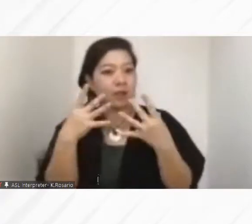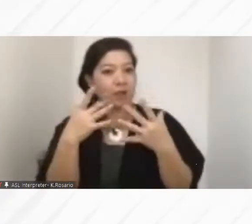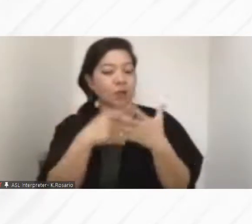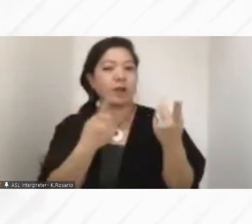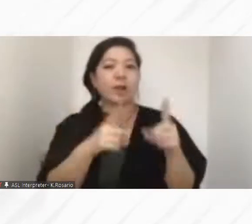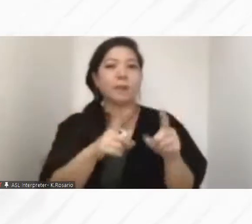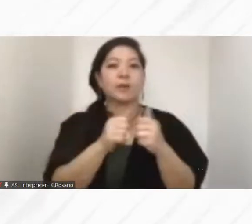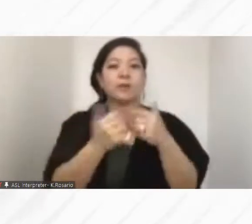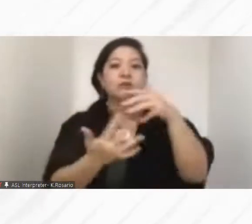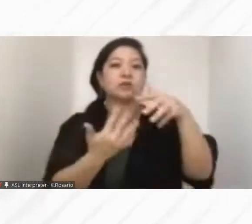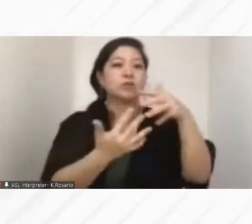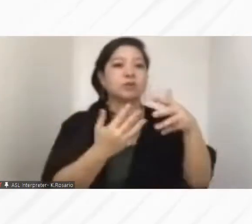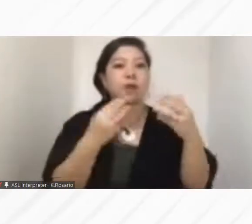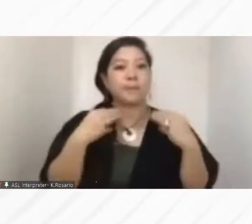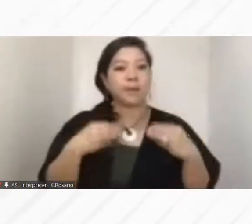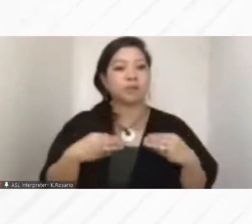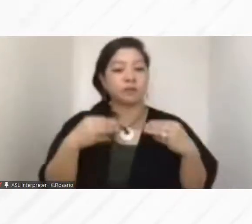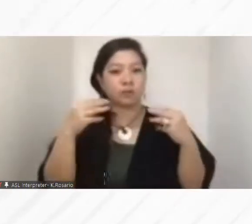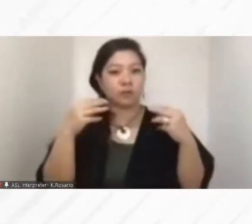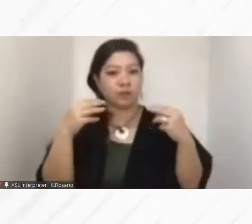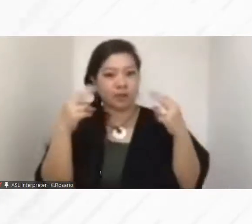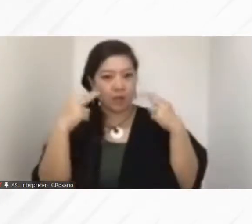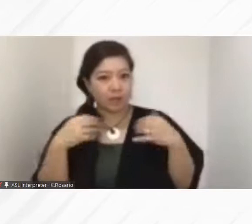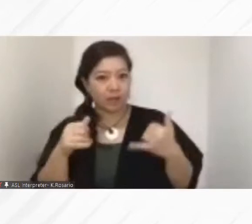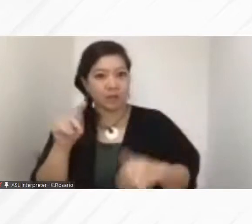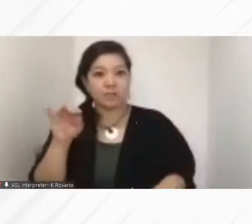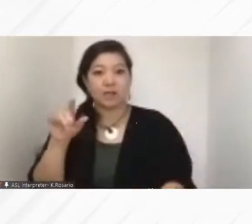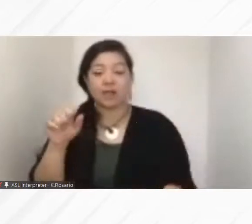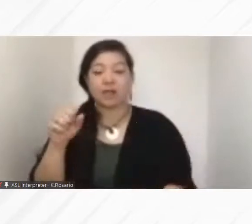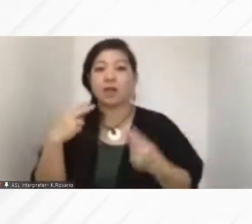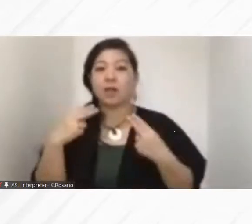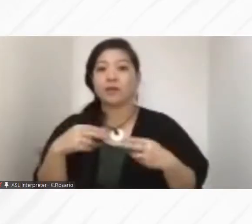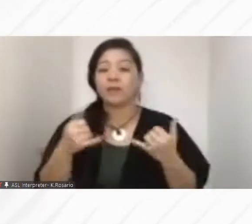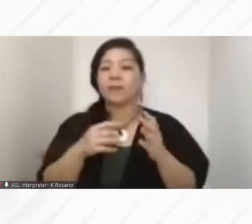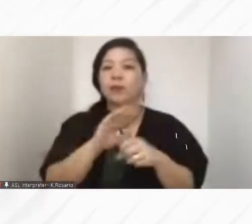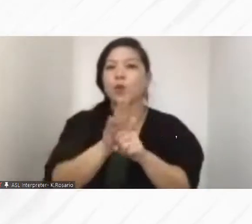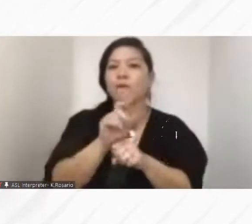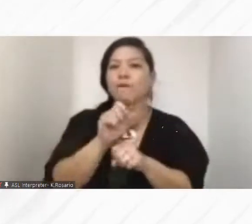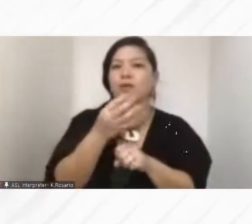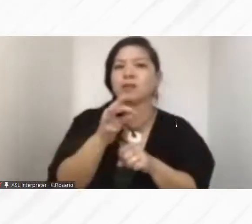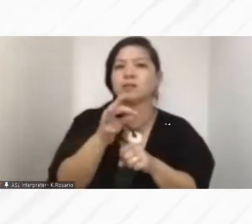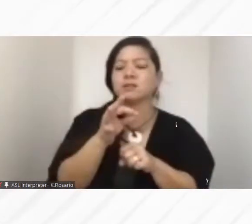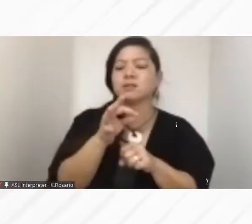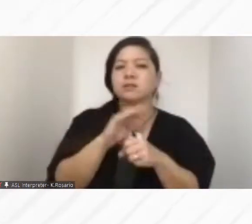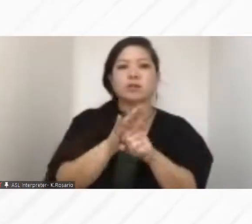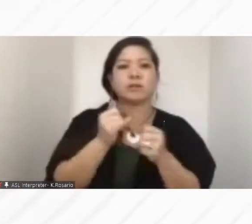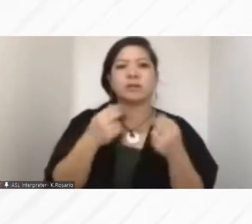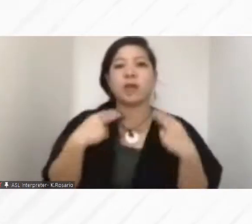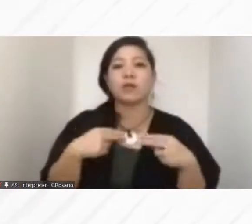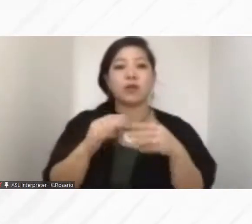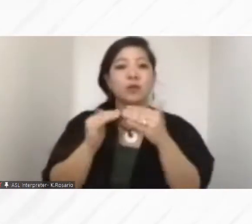social determinants of health that I talked about. For instance, COVID has shown us in an inescapable way that the health of a community